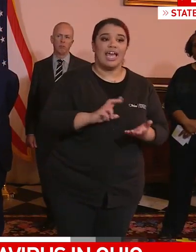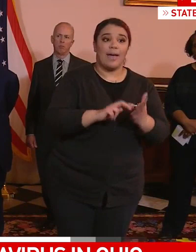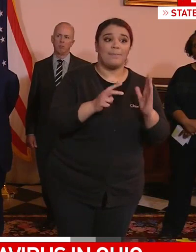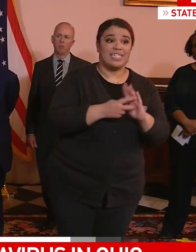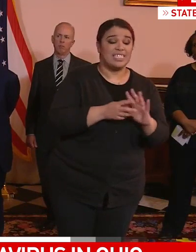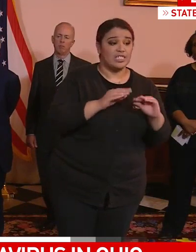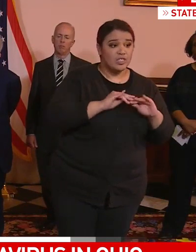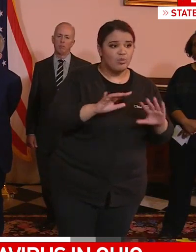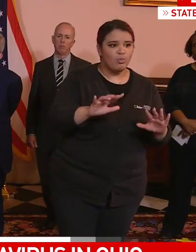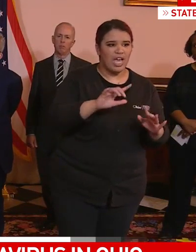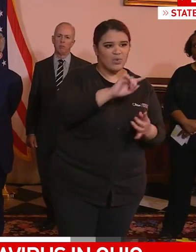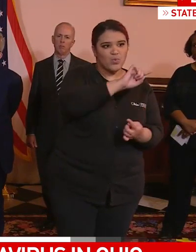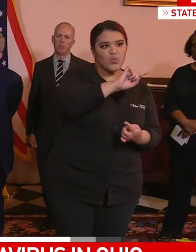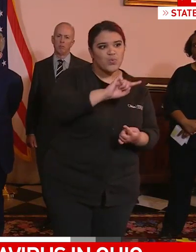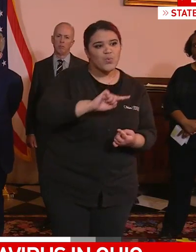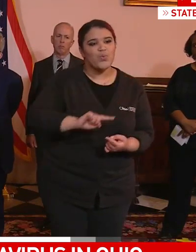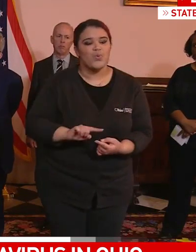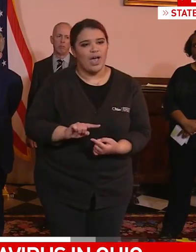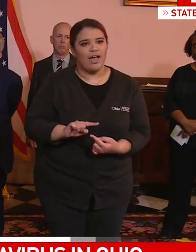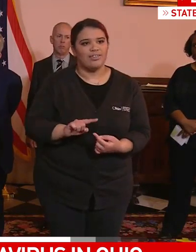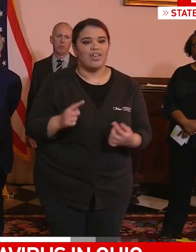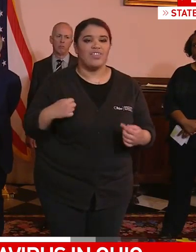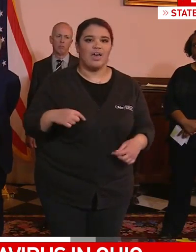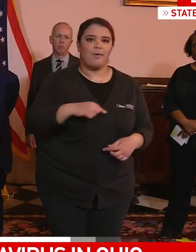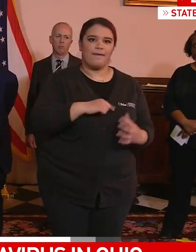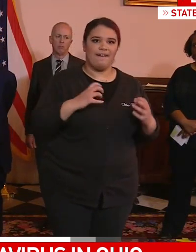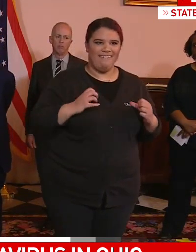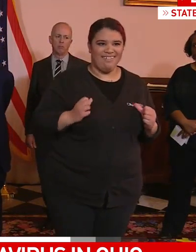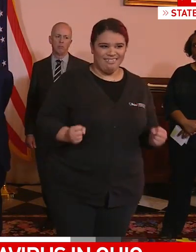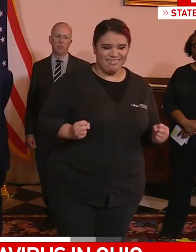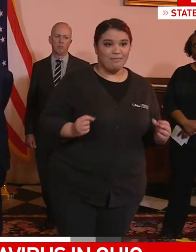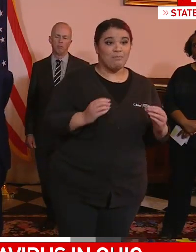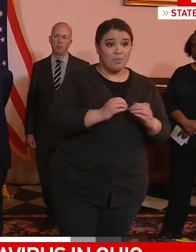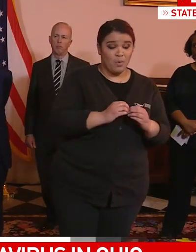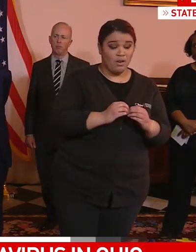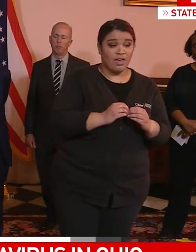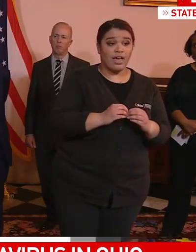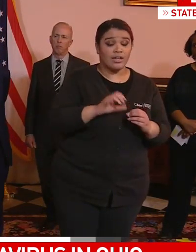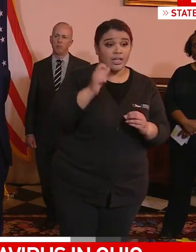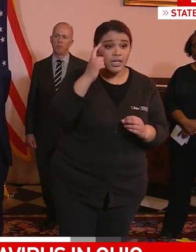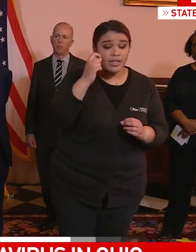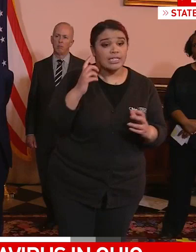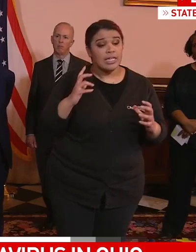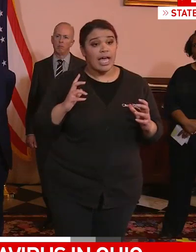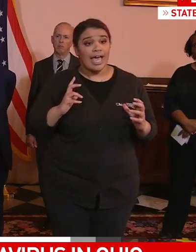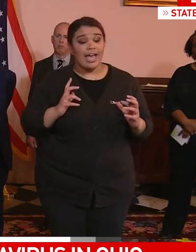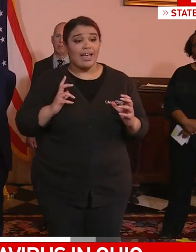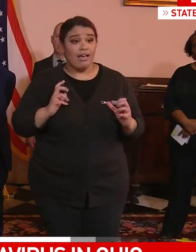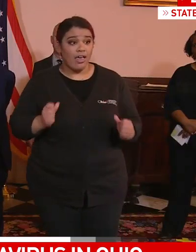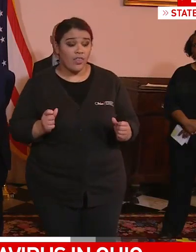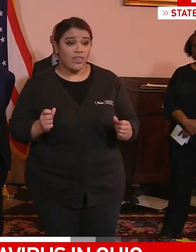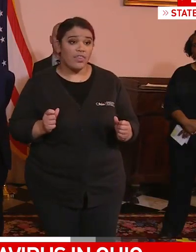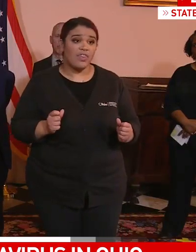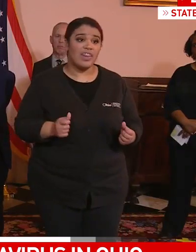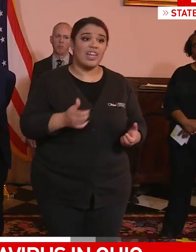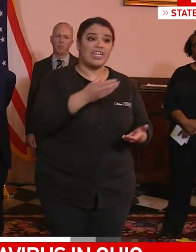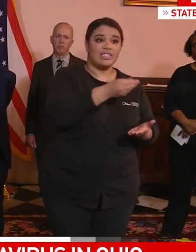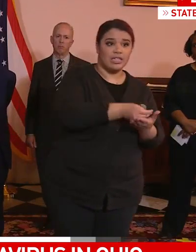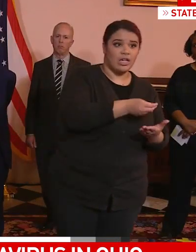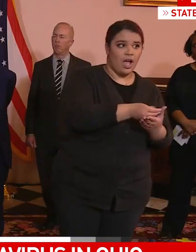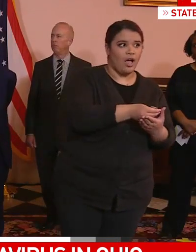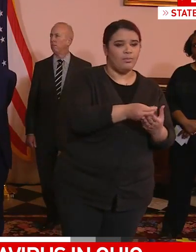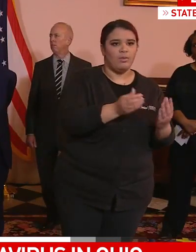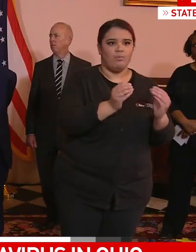and healthier, both from a physical health point of view and an economic point of view. What Dr. Acton and the